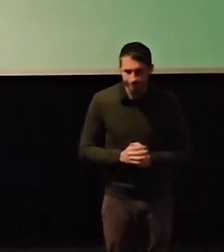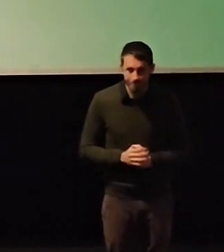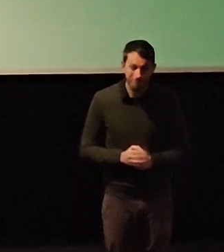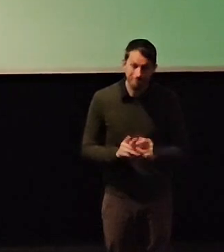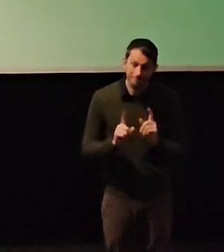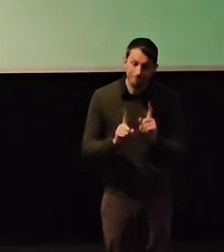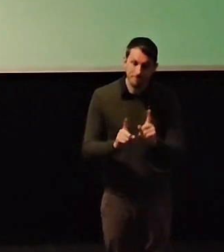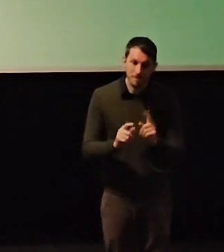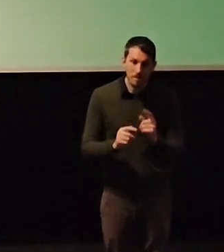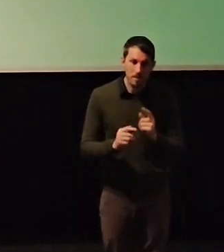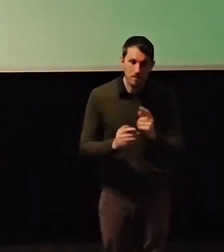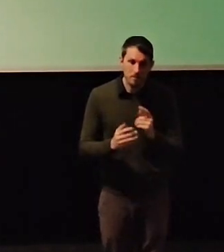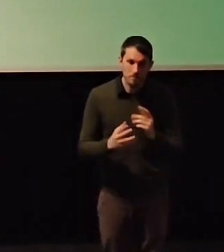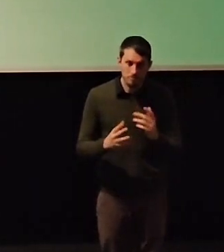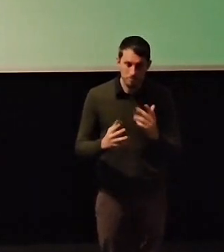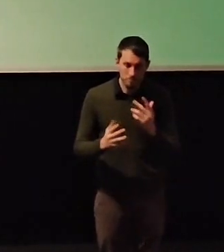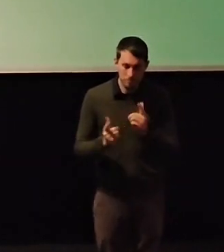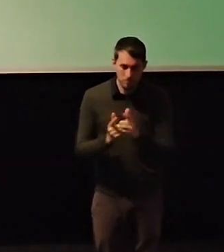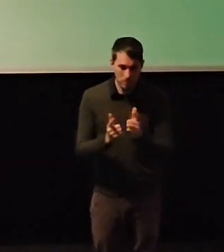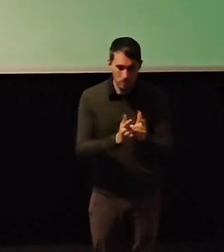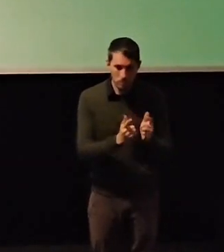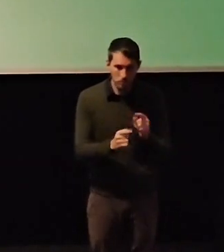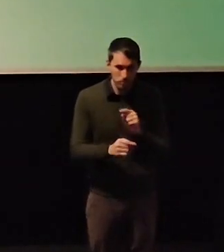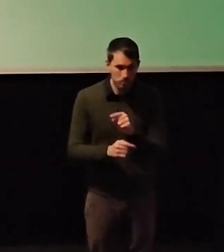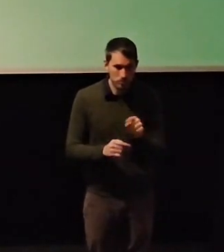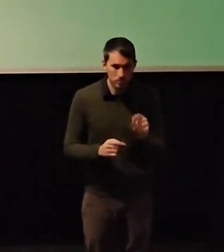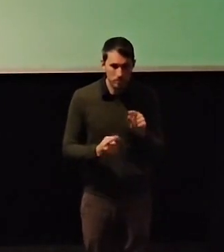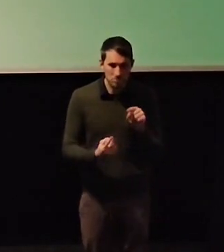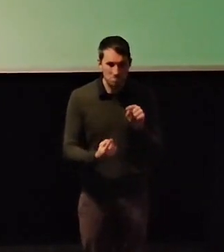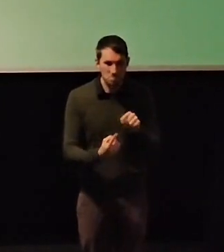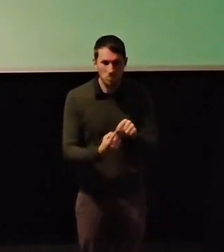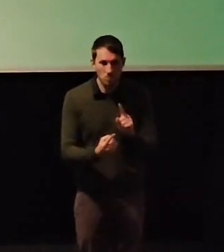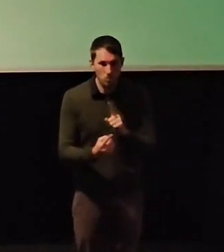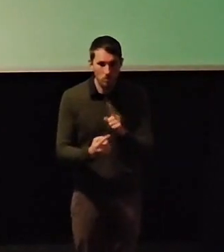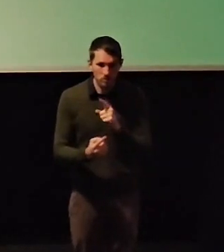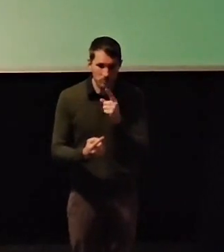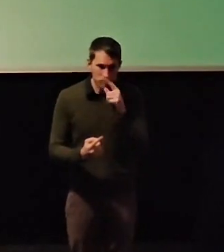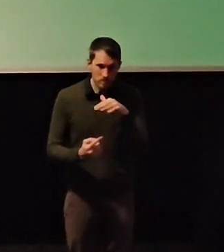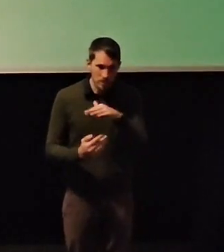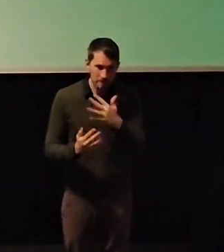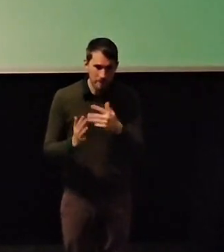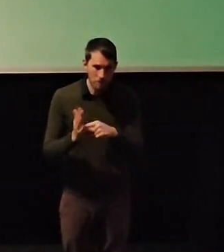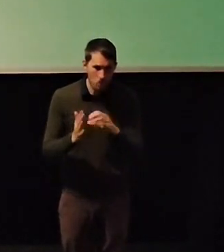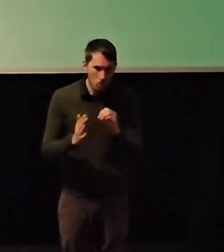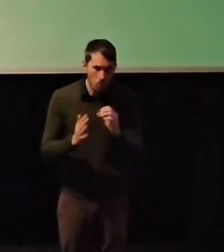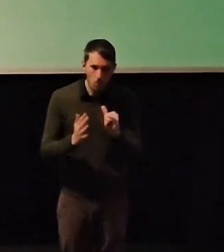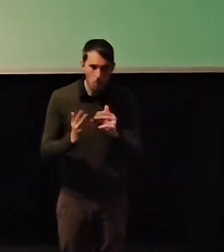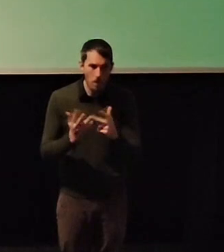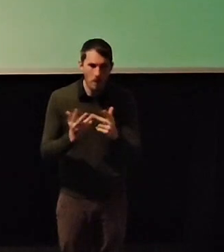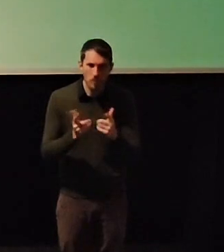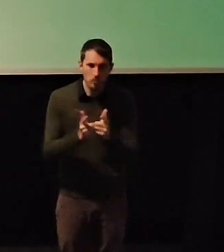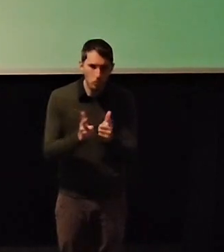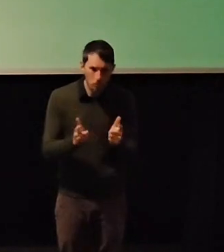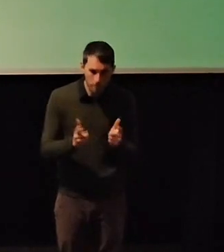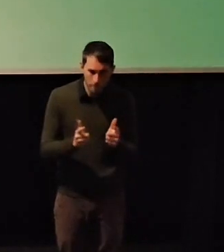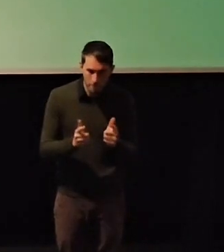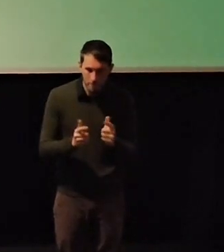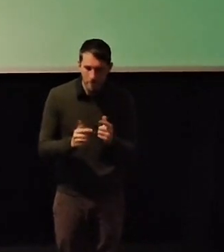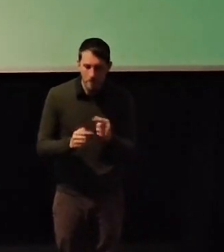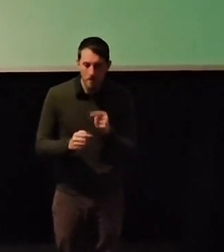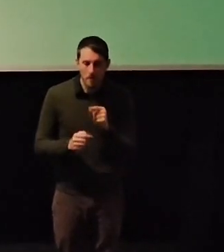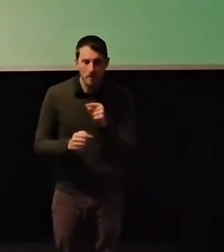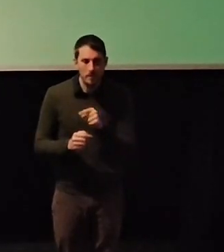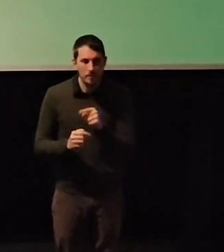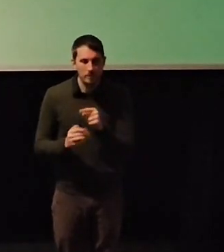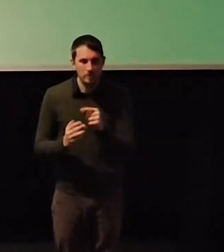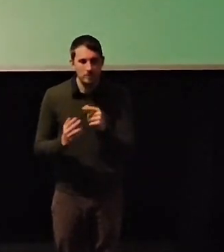things is no matter what term we choose, society 5.0 or some other term, the society 5.0